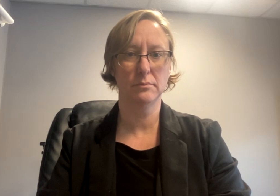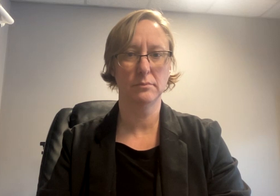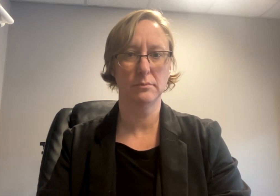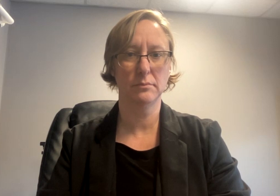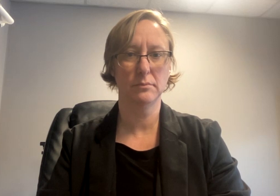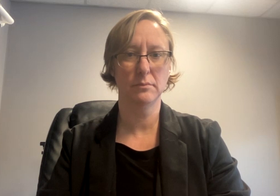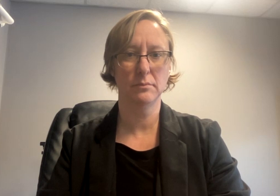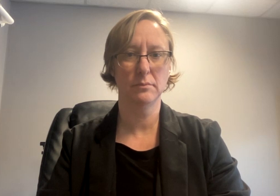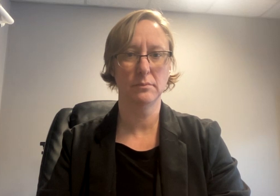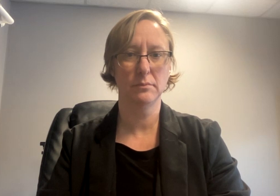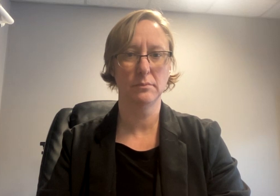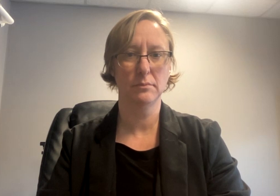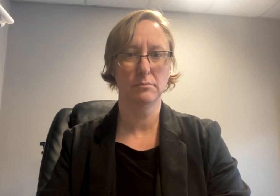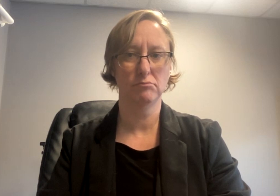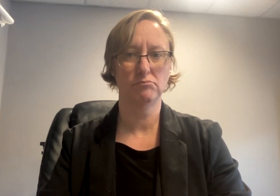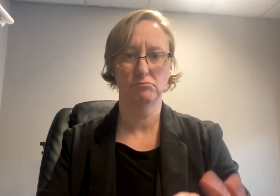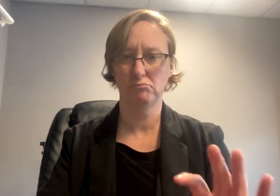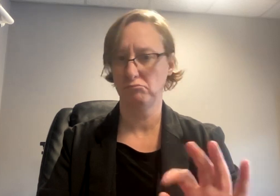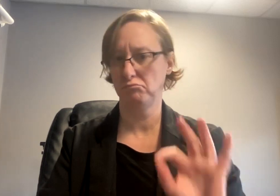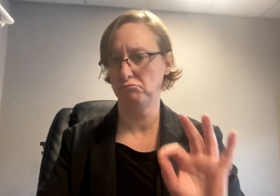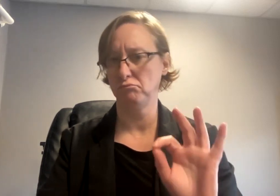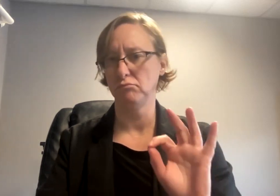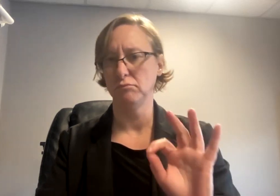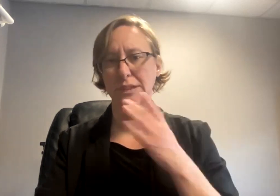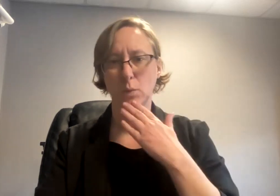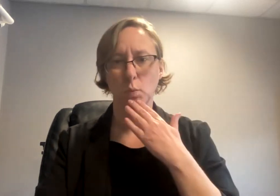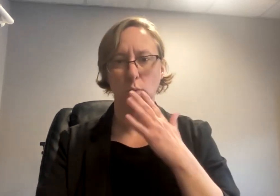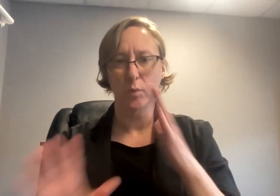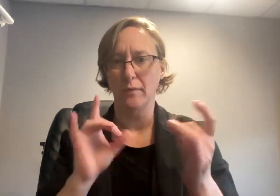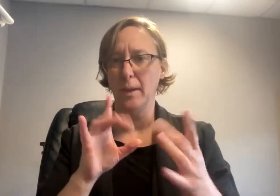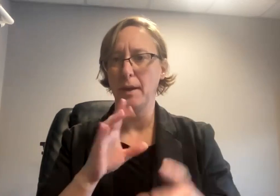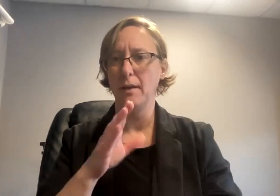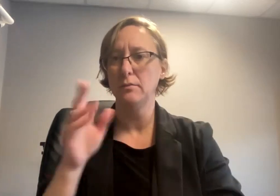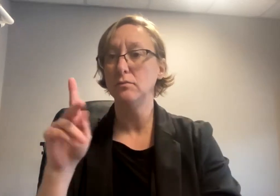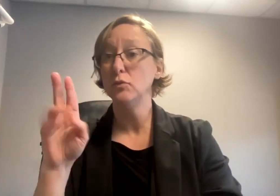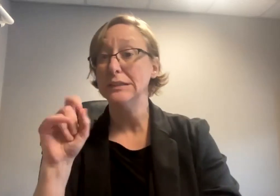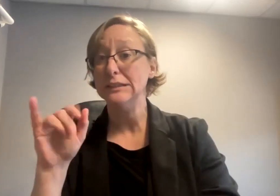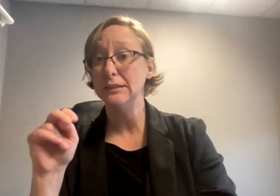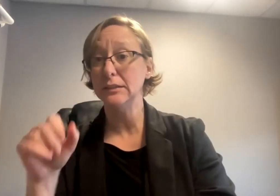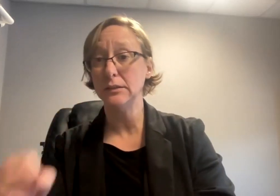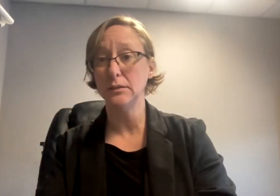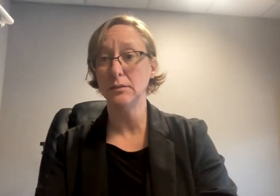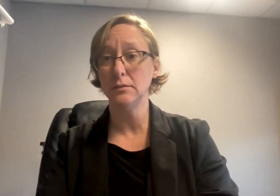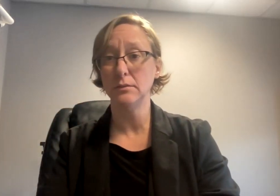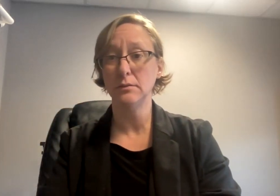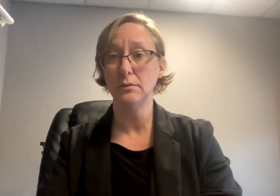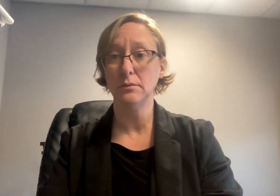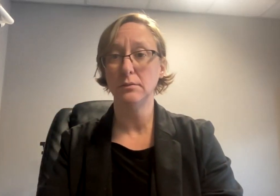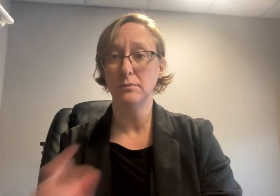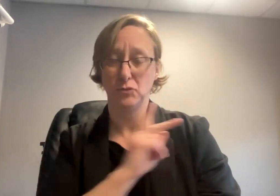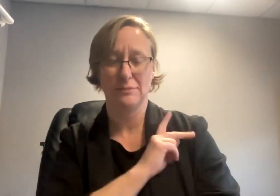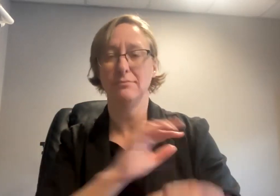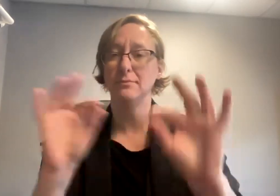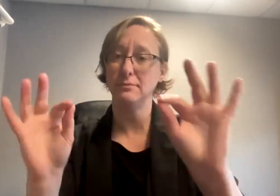that we're clarifying to make sure that everybody is involved in the licensure process. That's great feedback. Thank